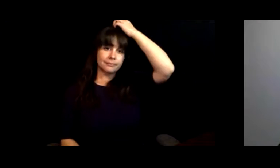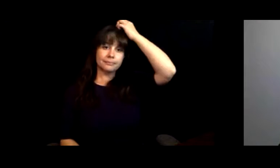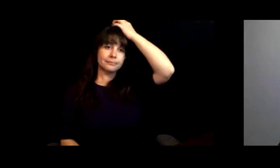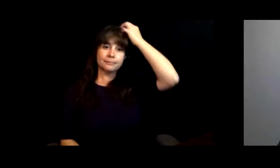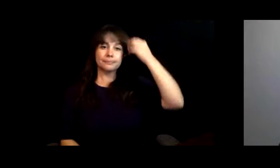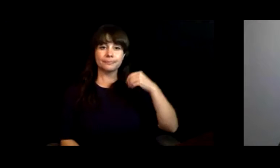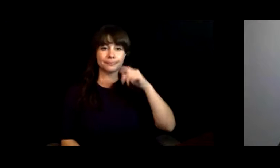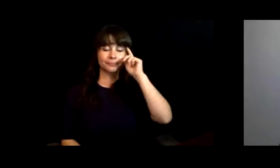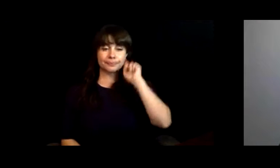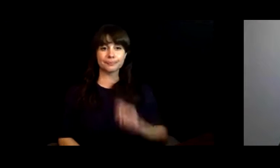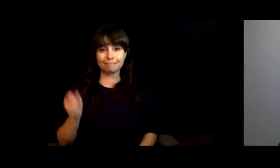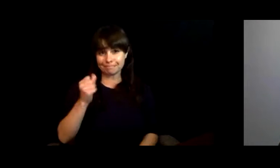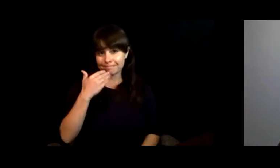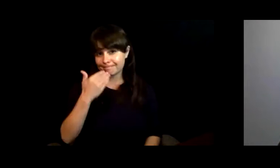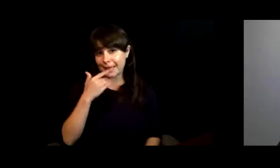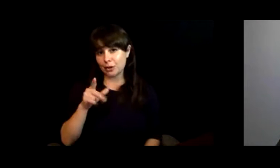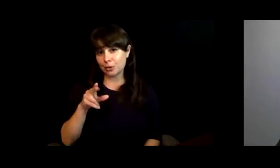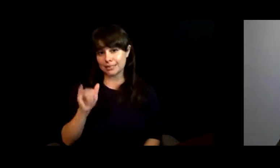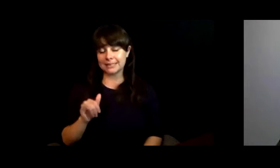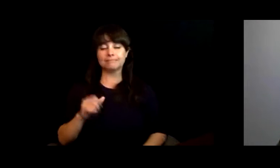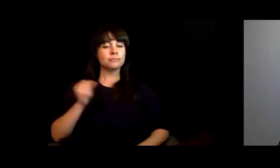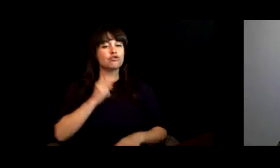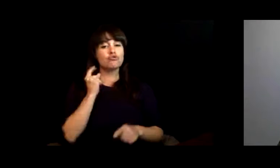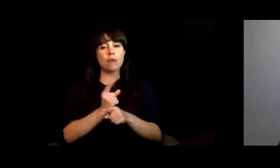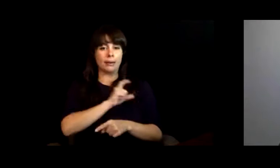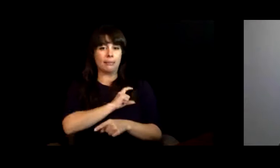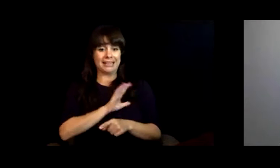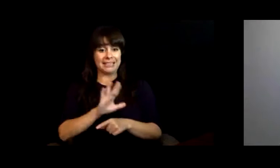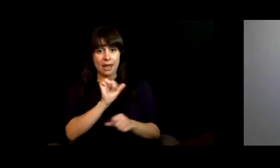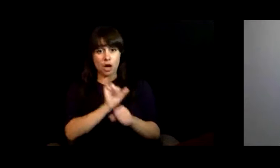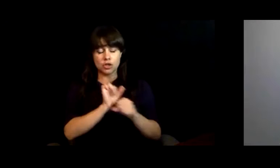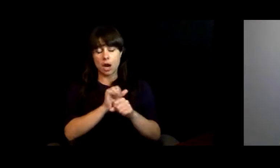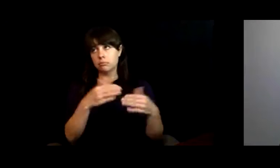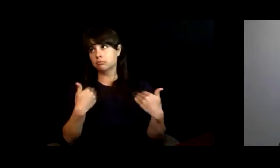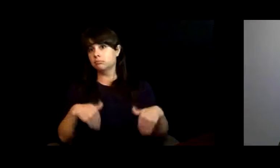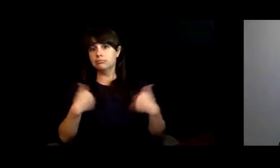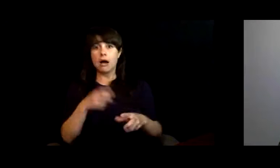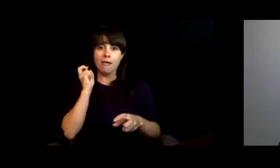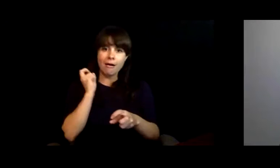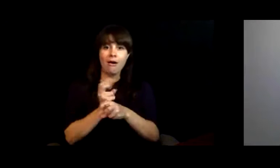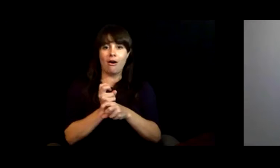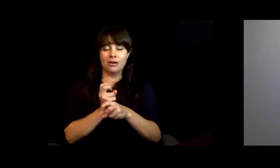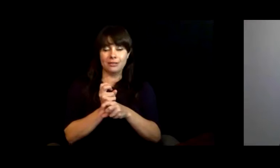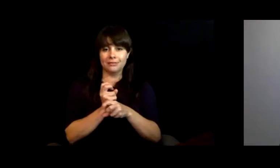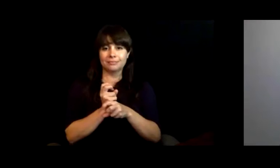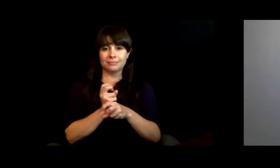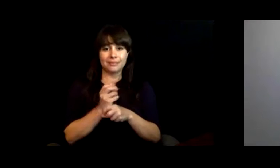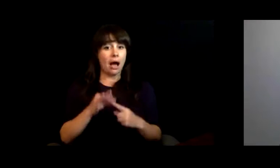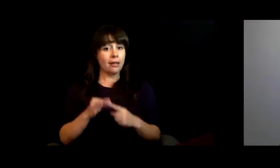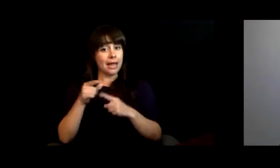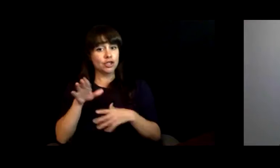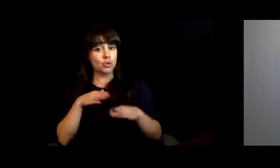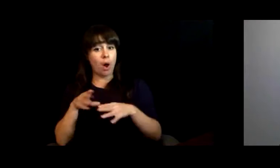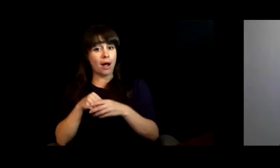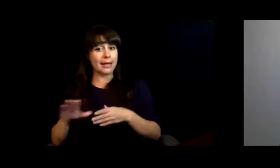Yes, the police have an incredibly difficult job, no matter what, much like what Brenton was saying. Unless you walk in their shoes, you don't know what they go through.